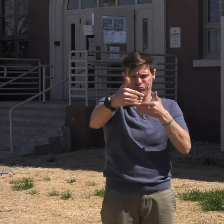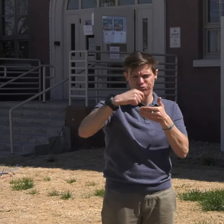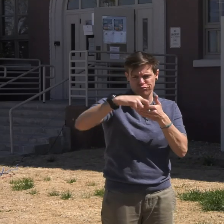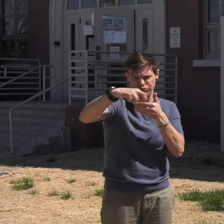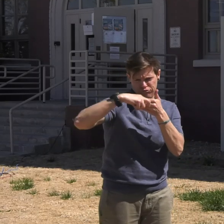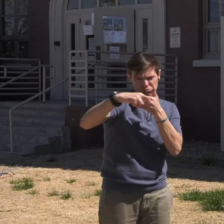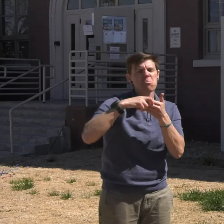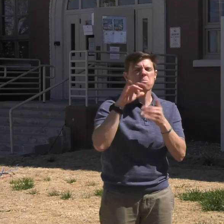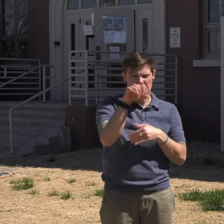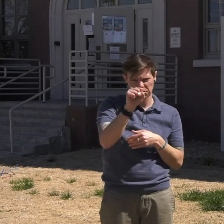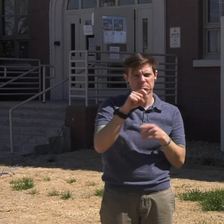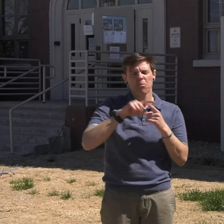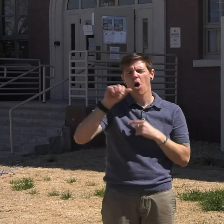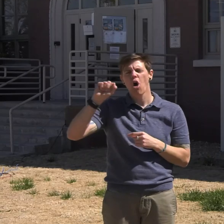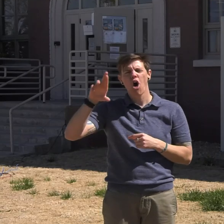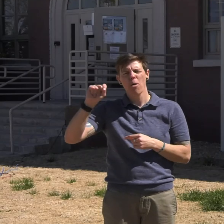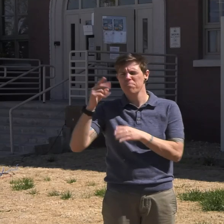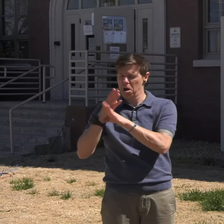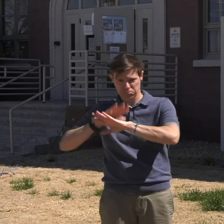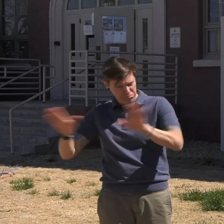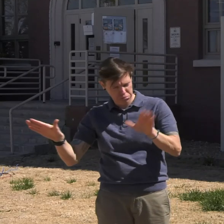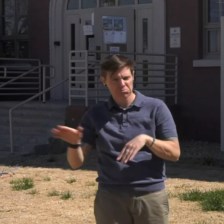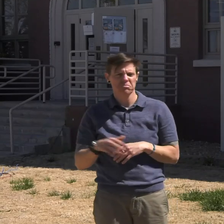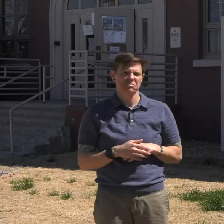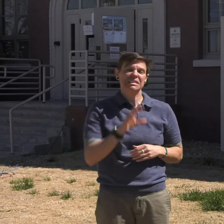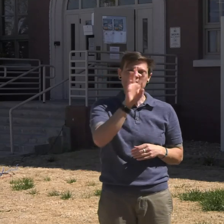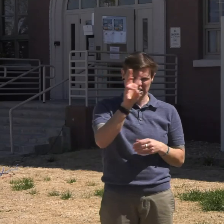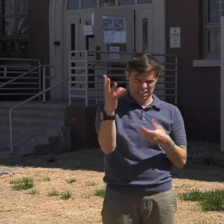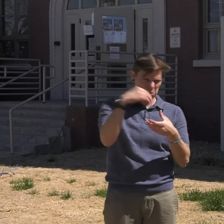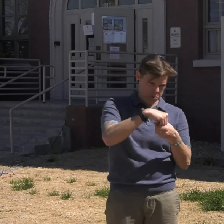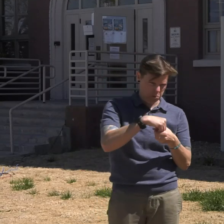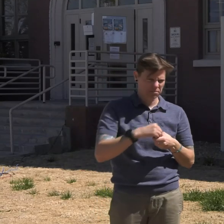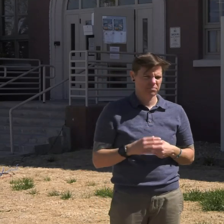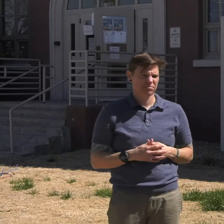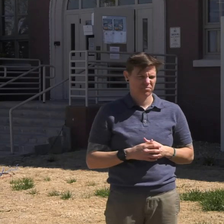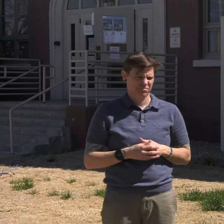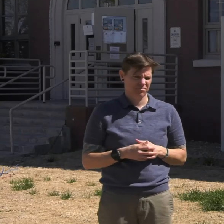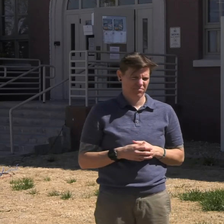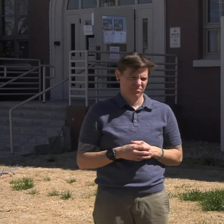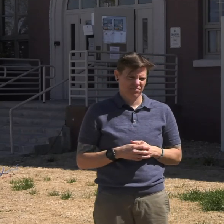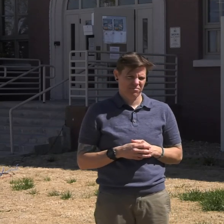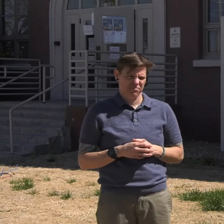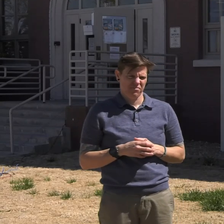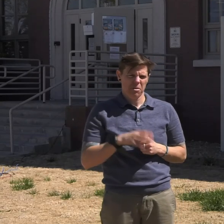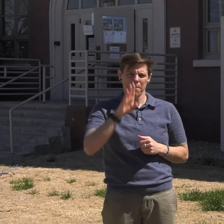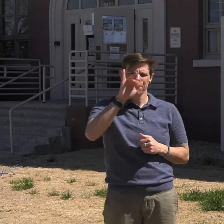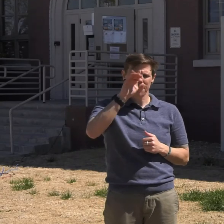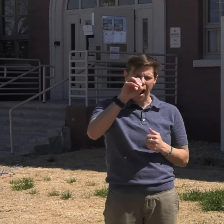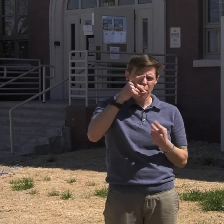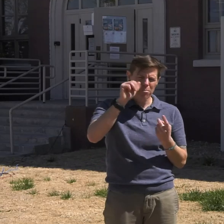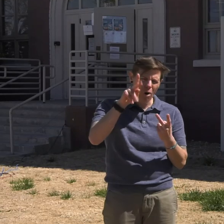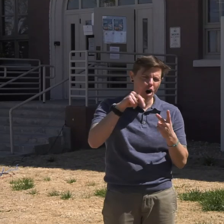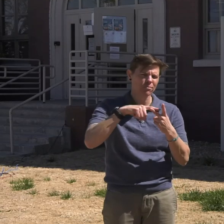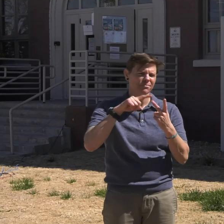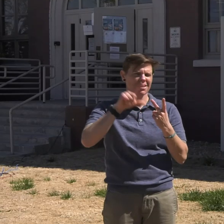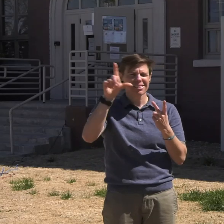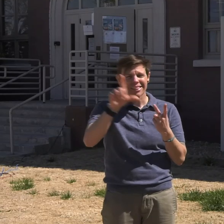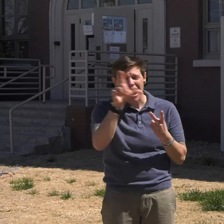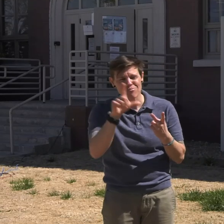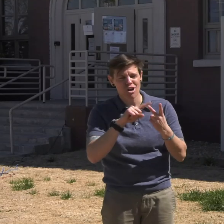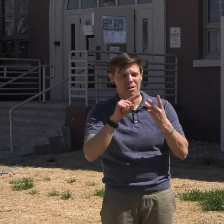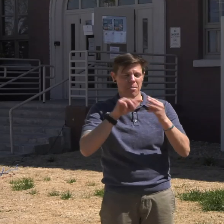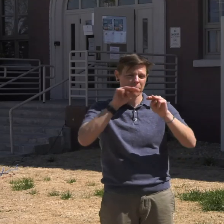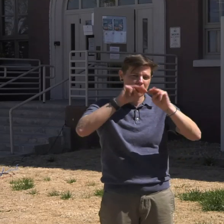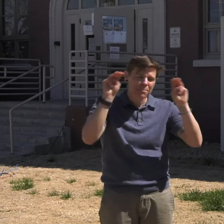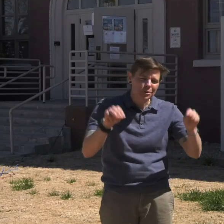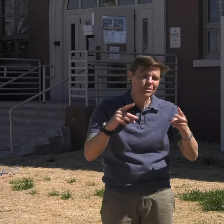work effective this Saturday. Still closed is the biopark, libraries, museums, and theaters. Also our senior